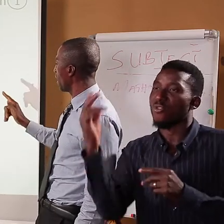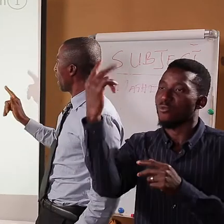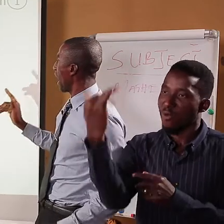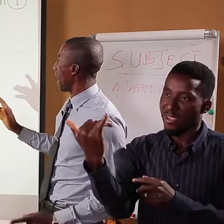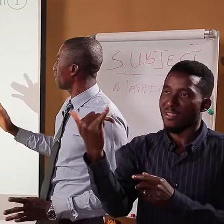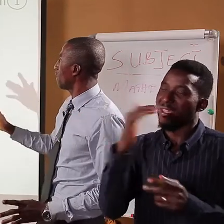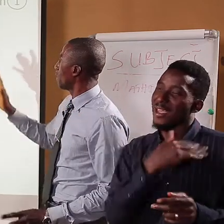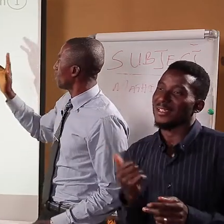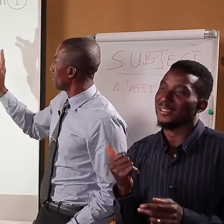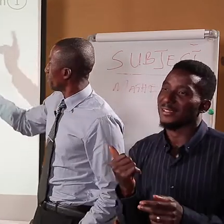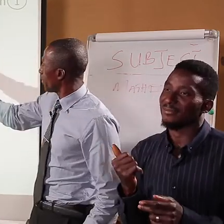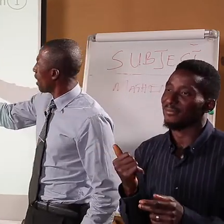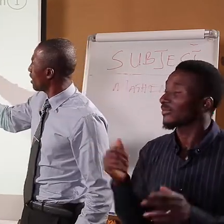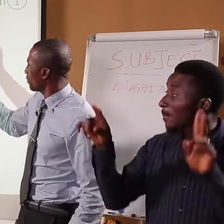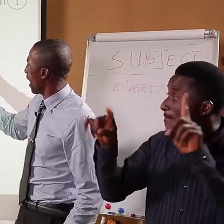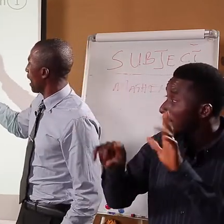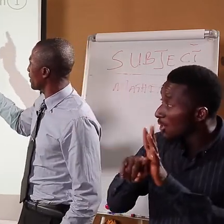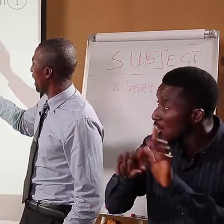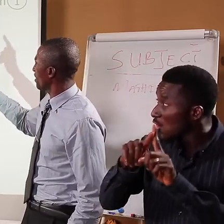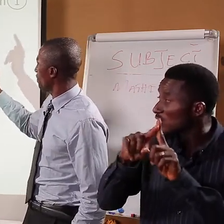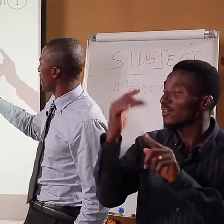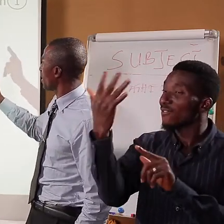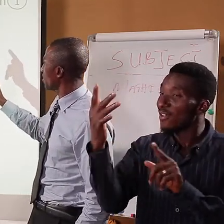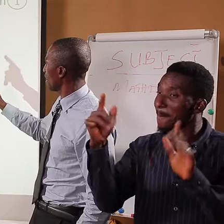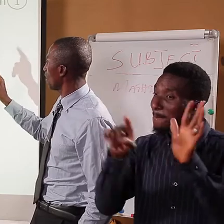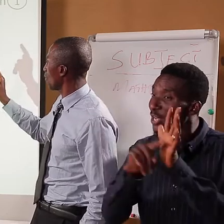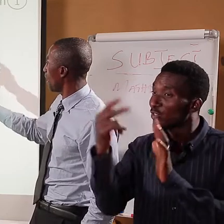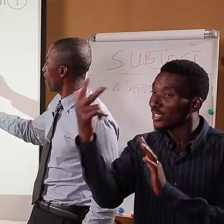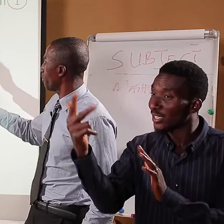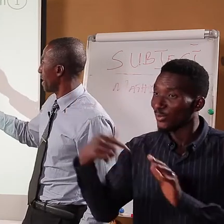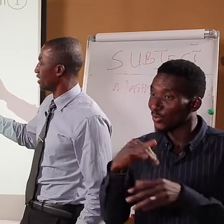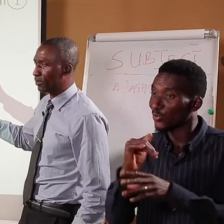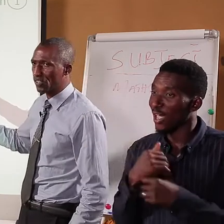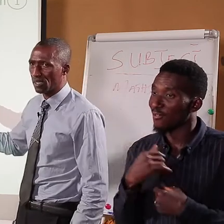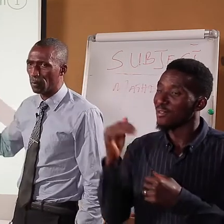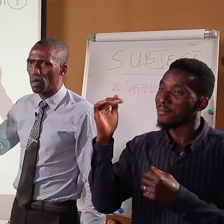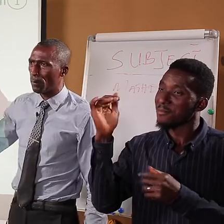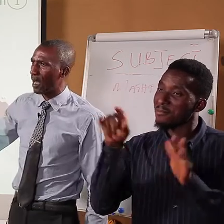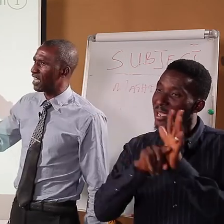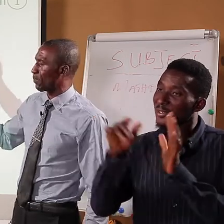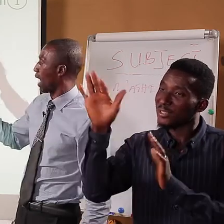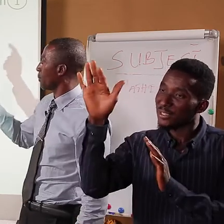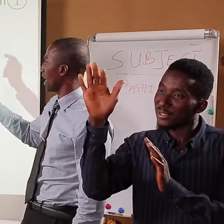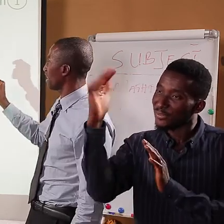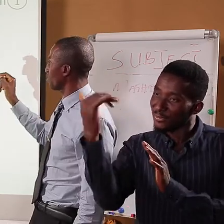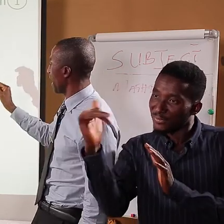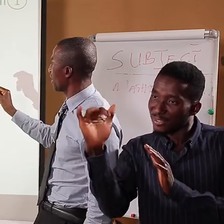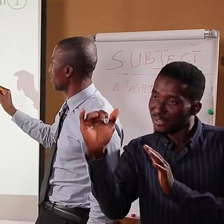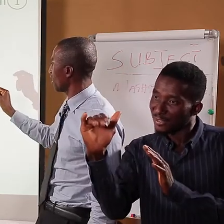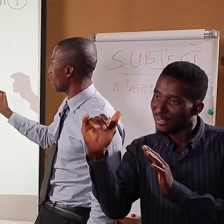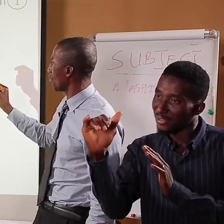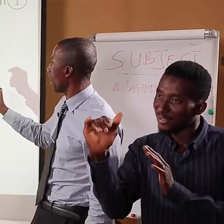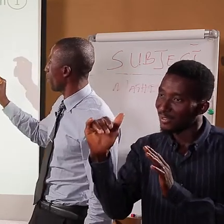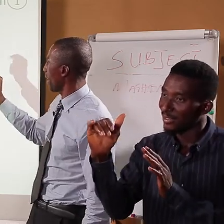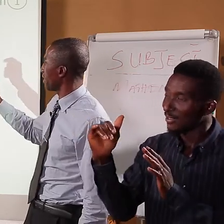y. And plus 5 times minus 3, you have minus 15. Plus 5 times